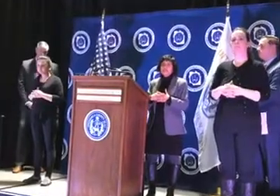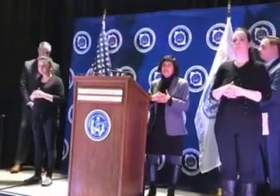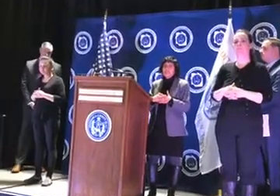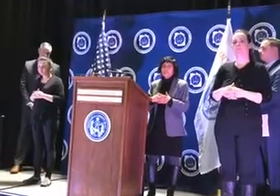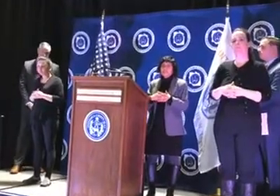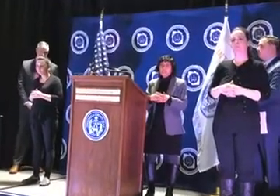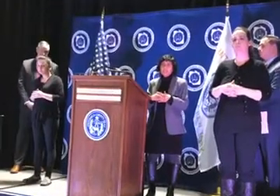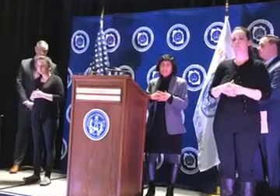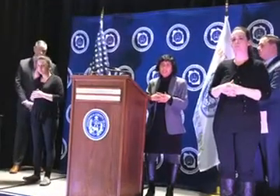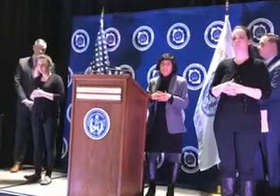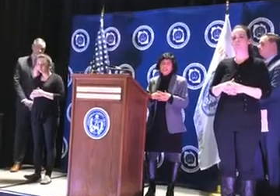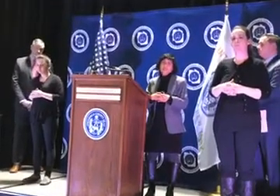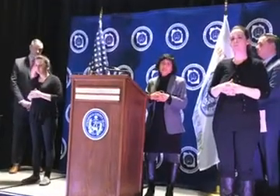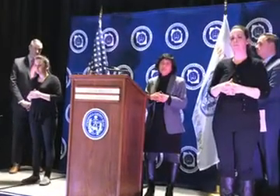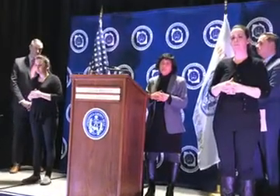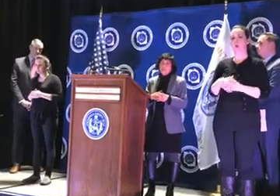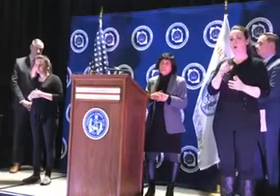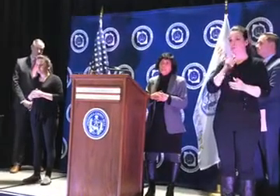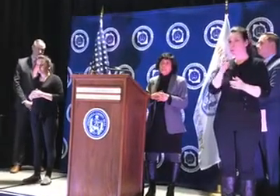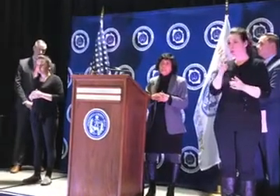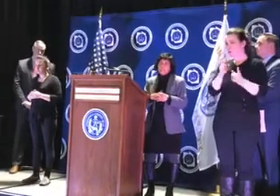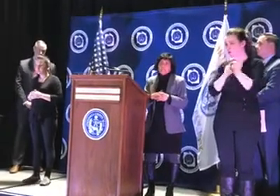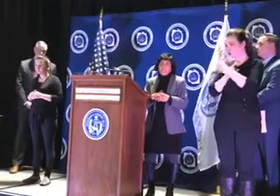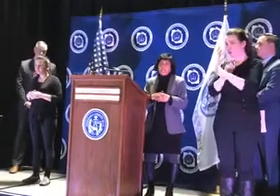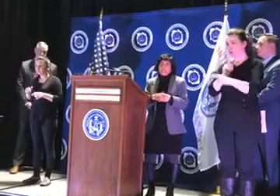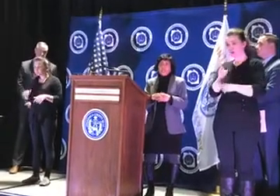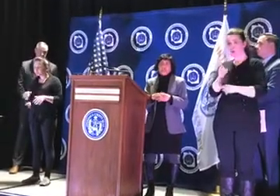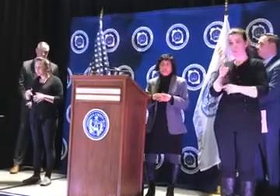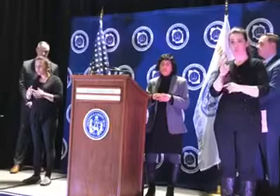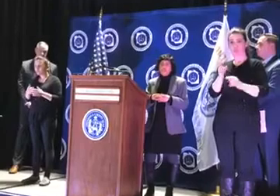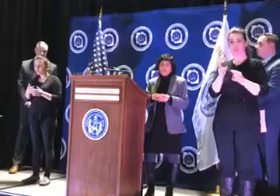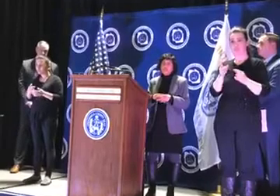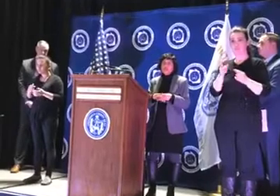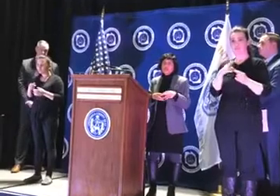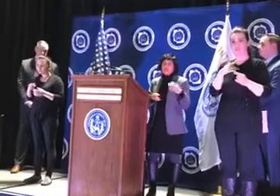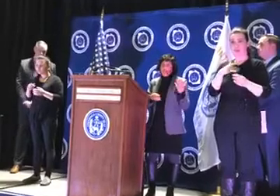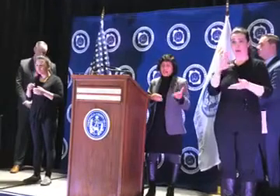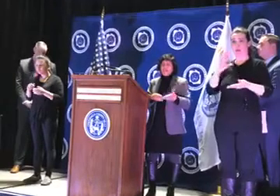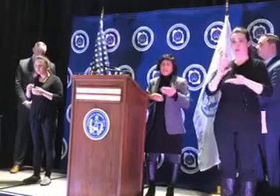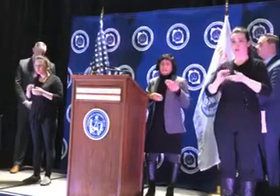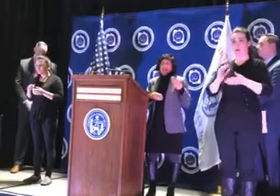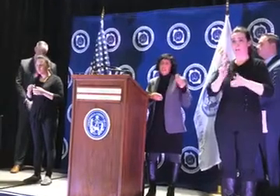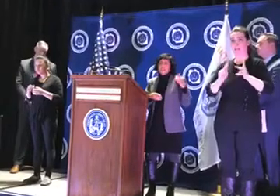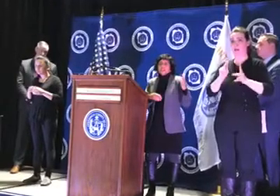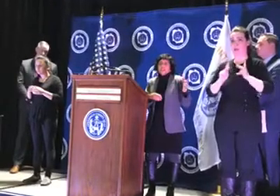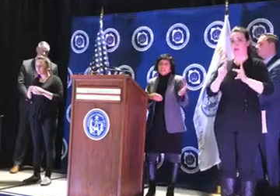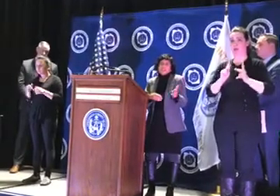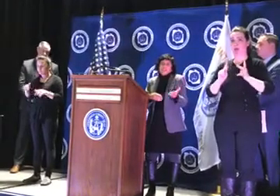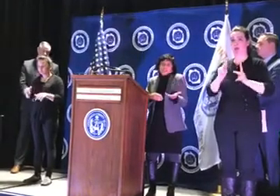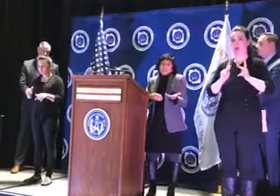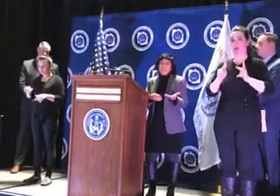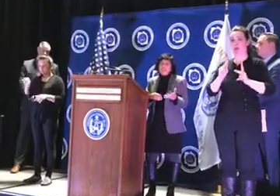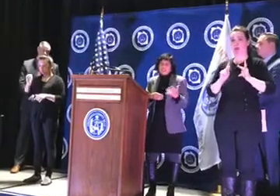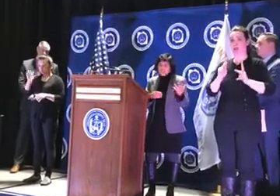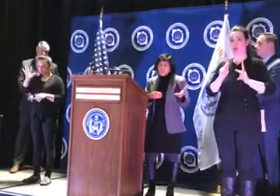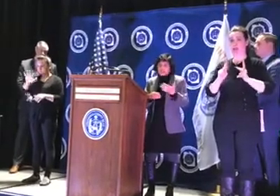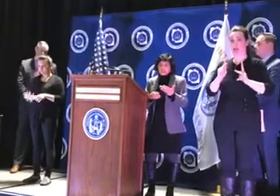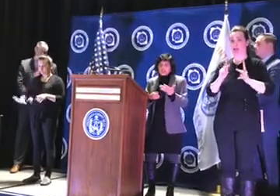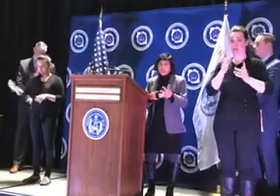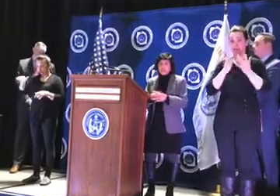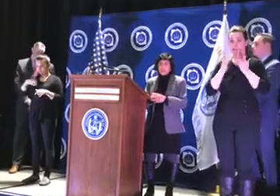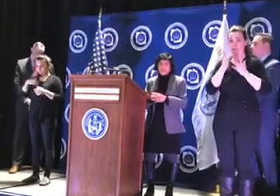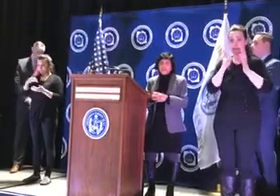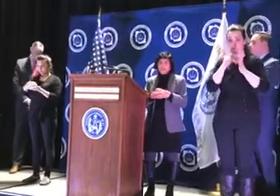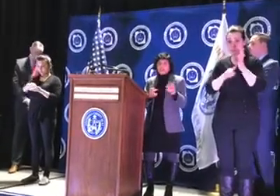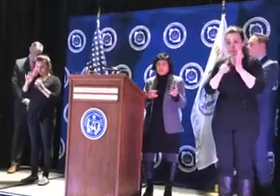our community has really very highly skilled professionals, and we will continue to have the supply chain from